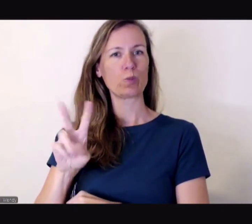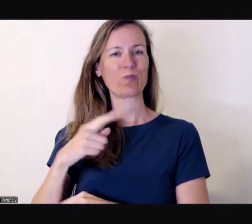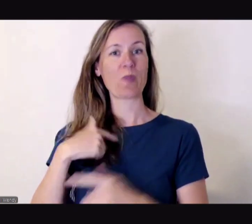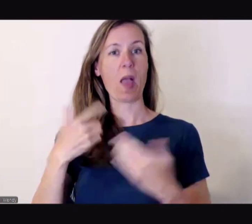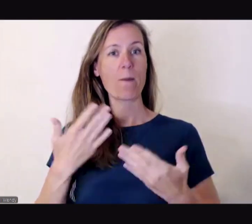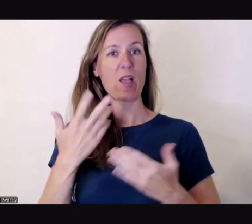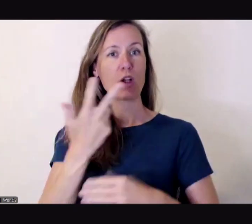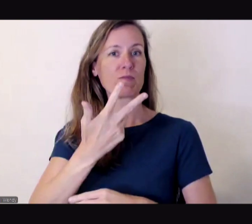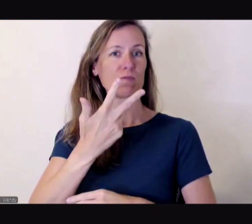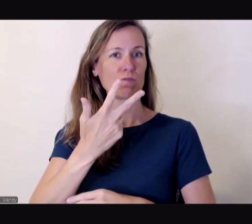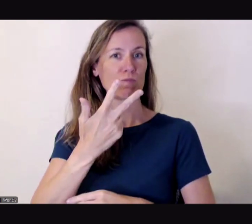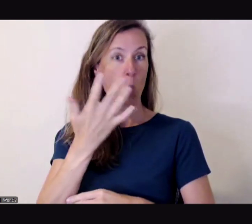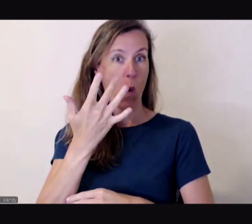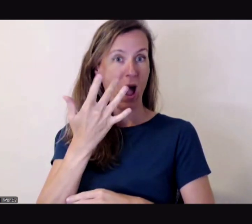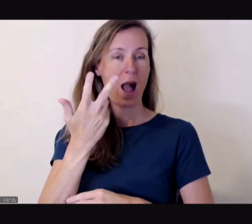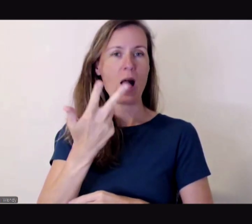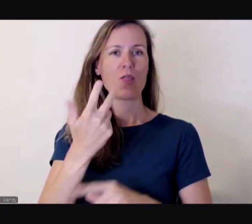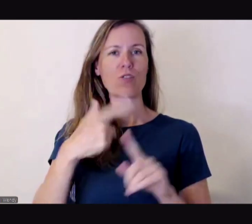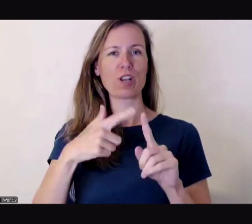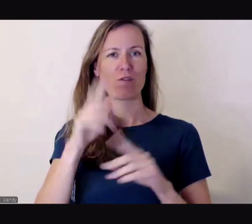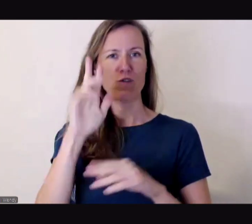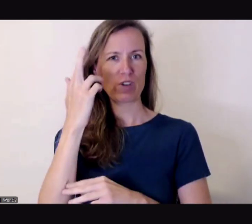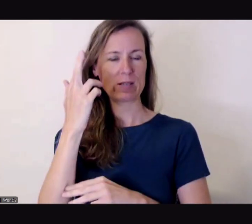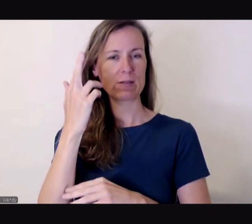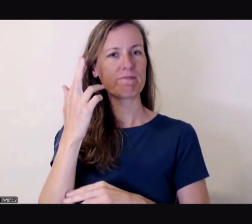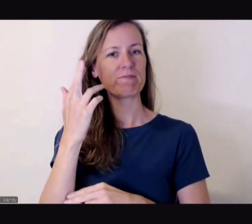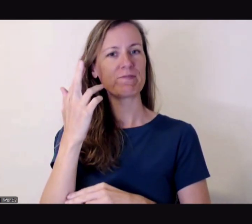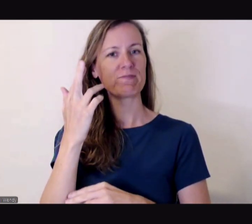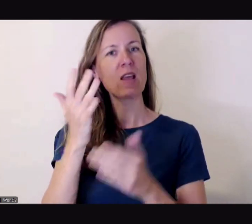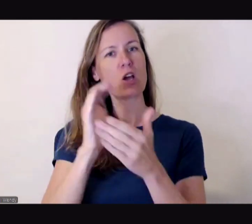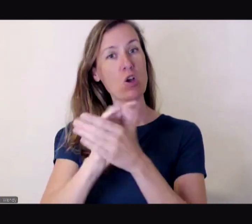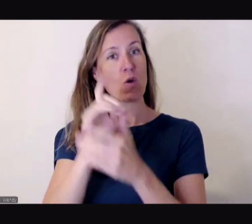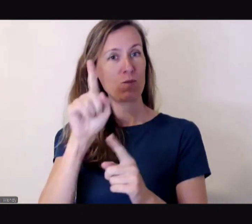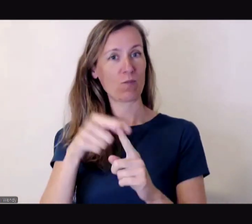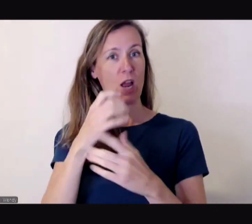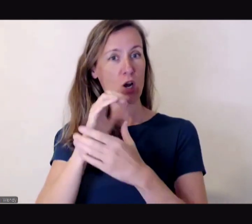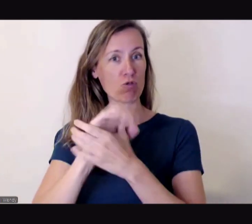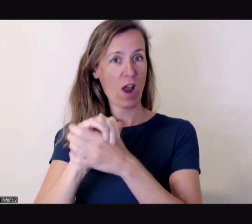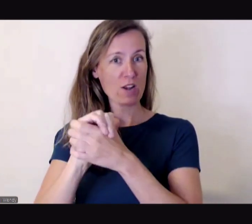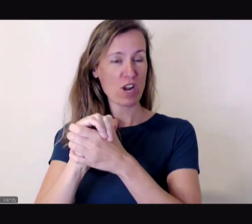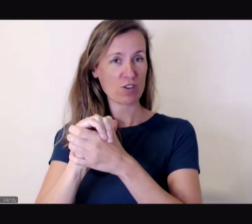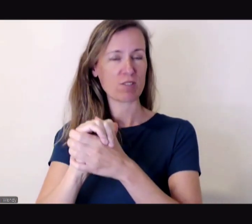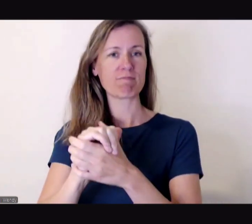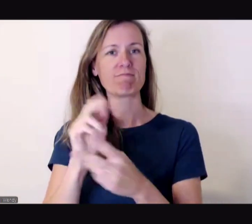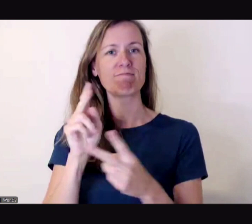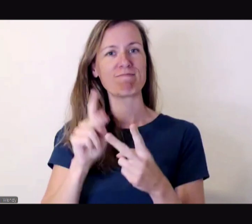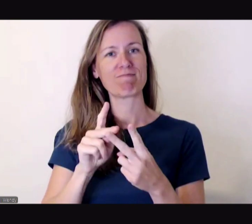extend congratulations, to express gratitude, and to propose an action. My